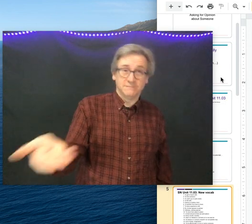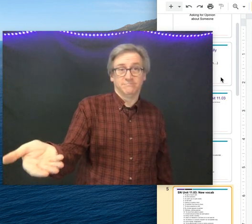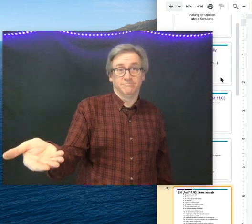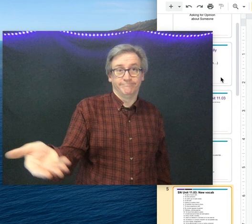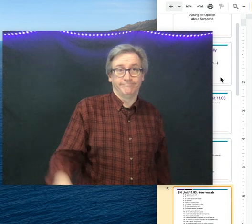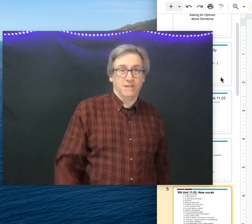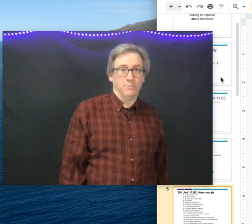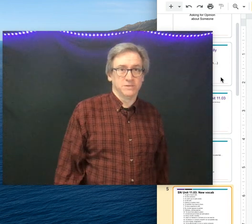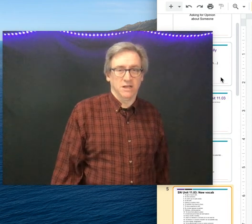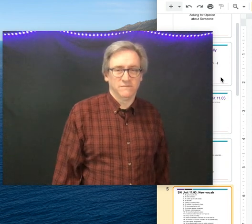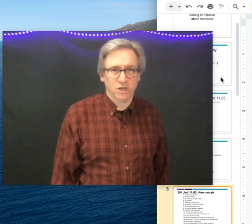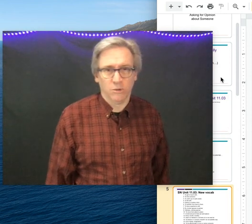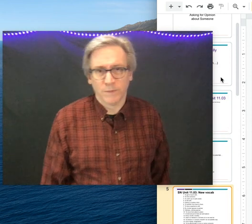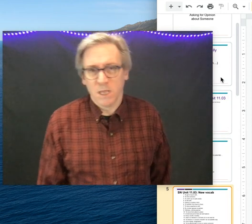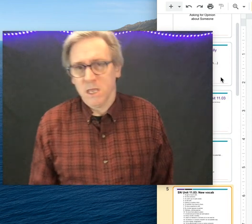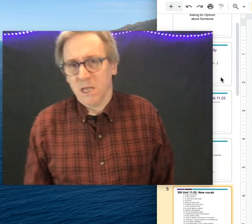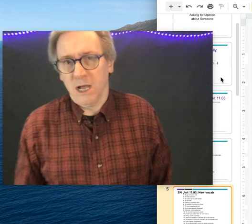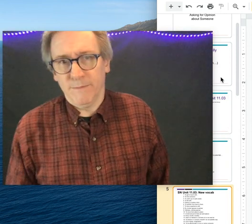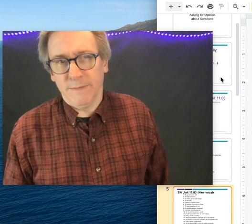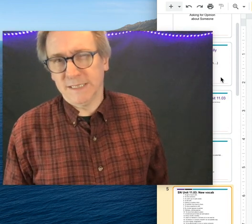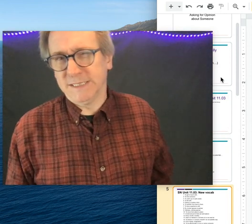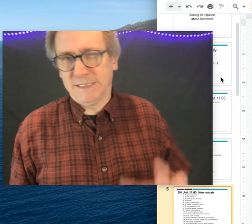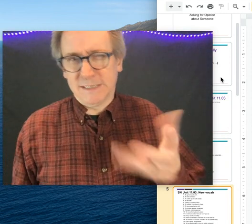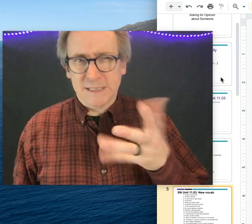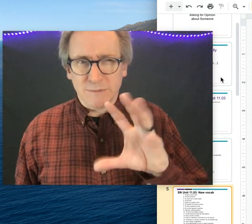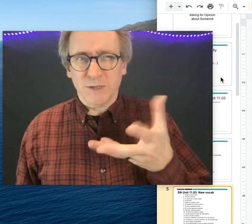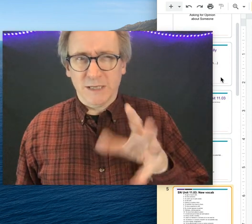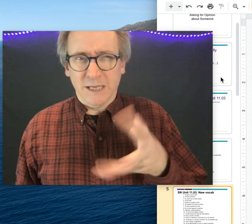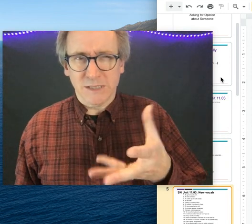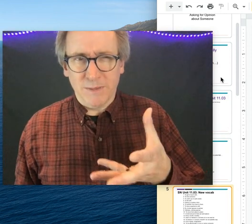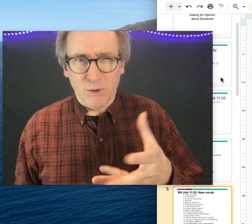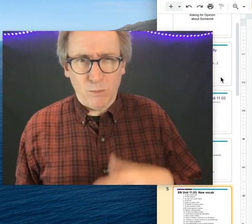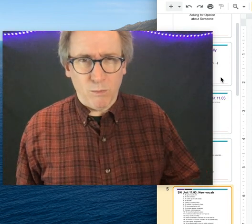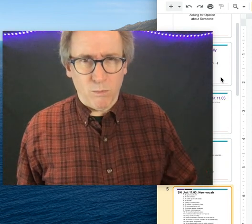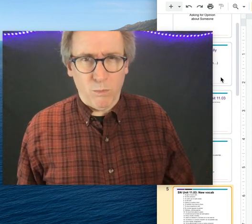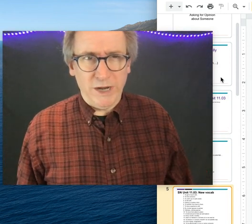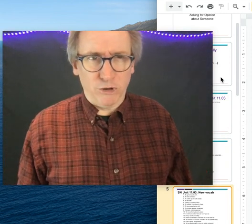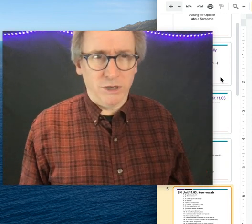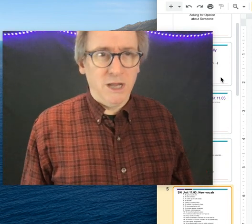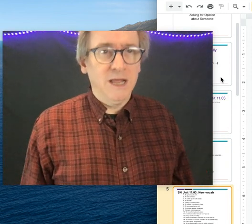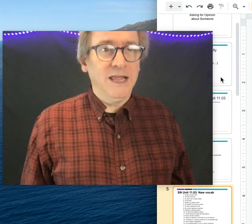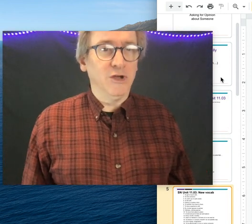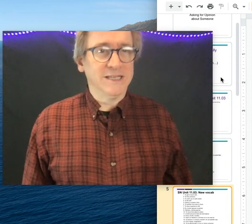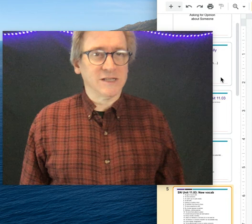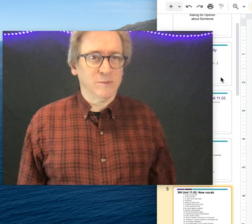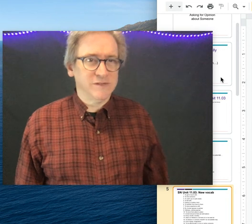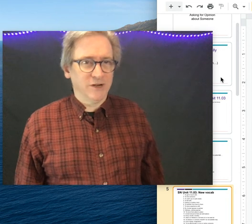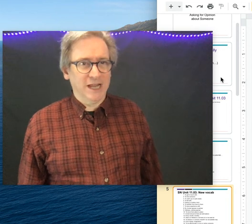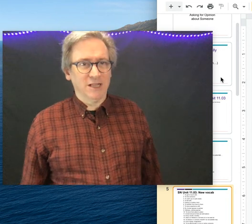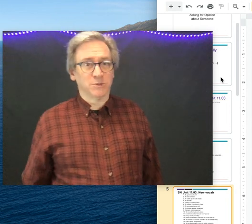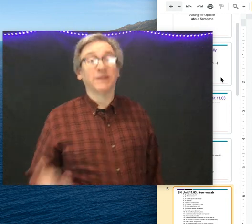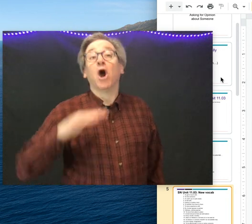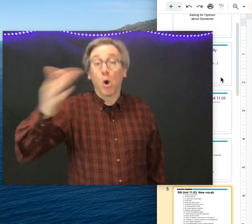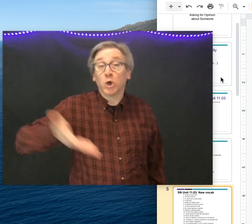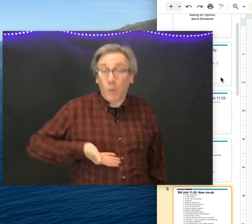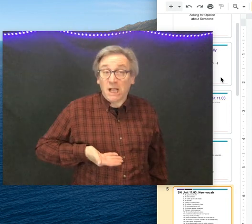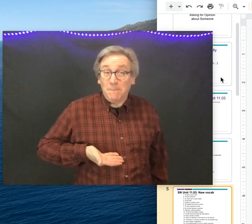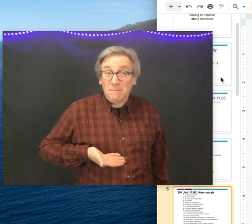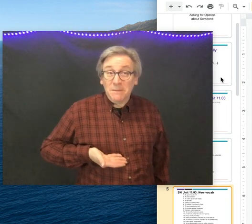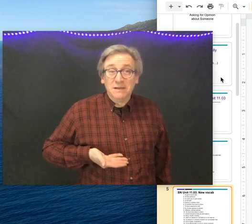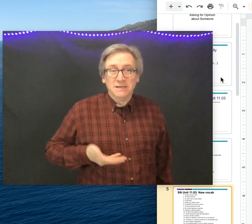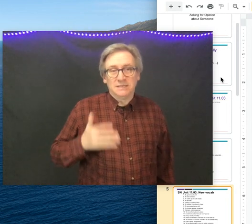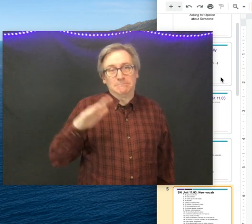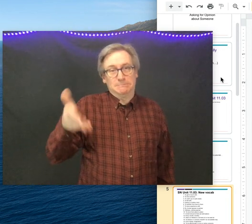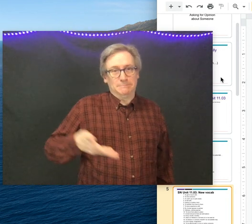means, help yourself. So it's conceptually, it's a bit weird. You can tell someone's very English when, oh, you're